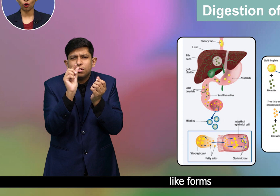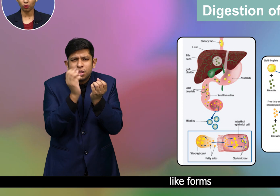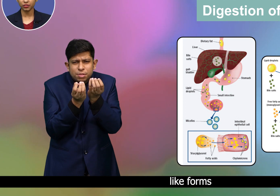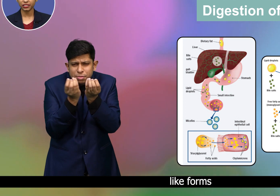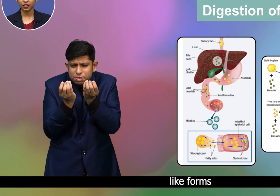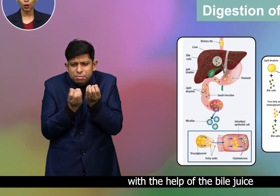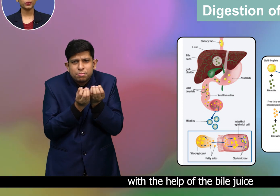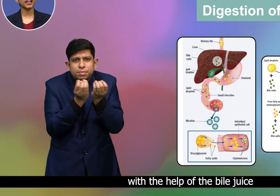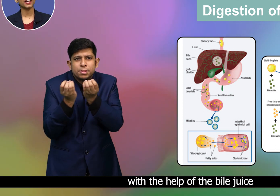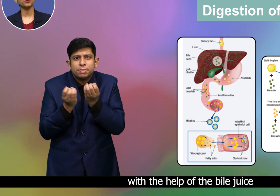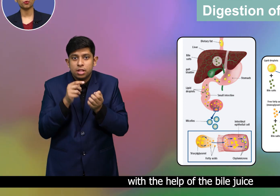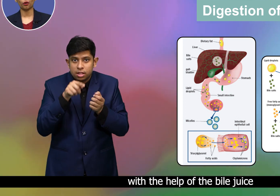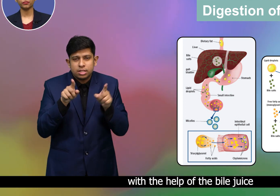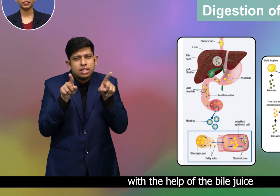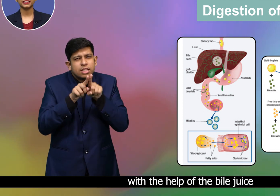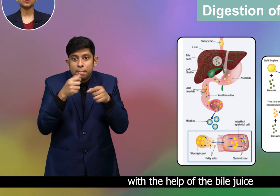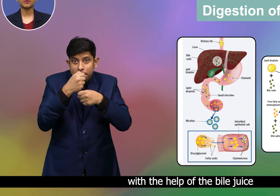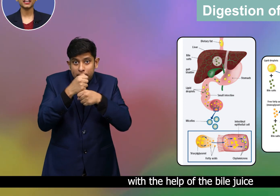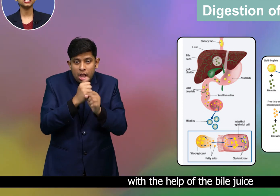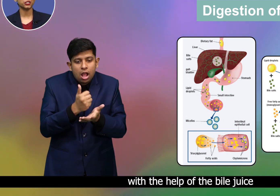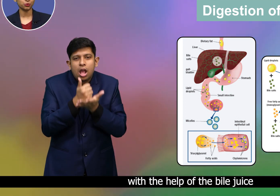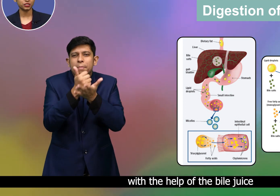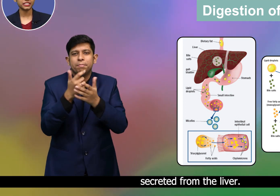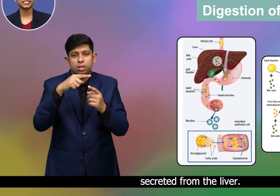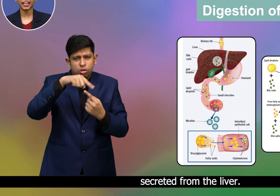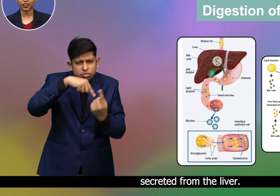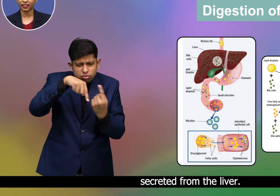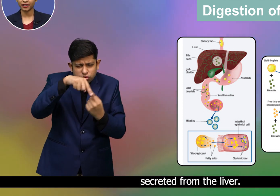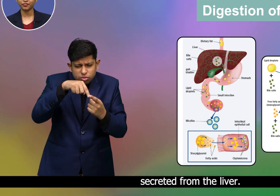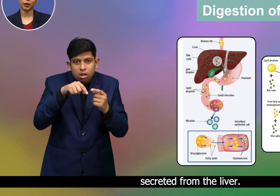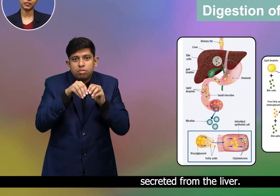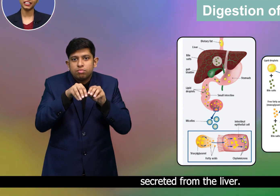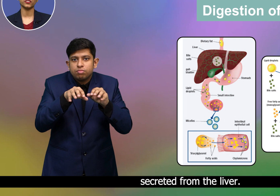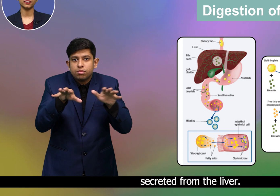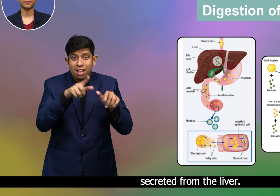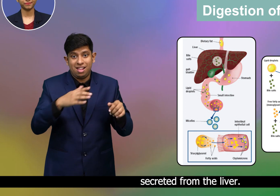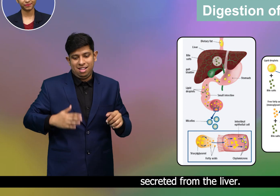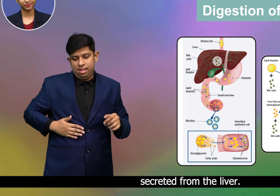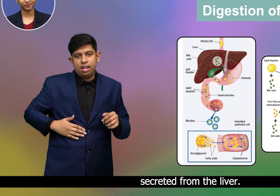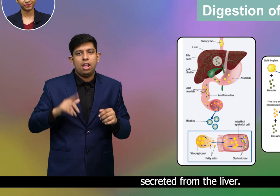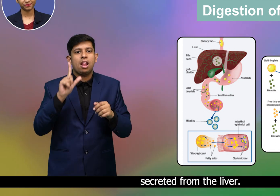globule-like forms with the help of the bile juice secreted from the liver.